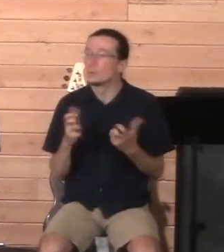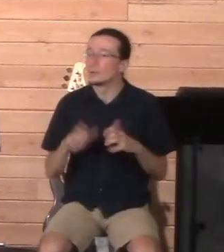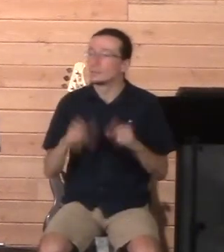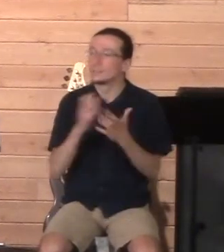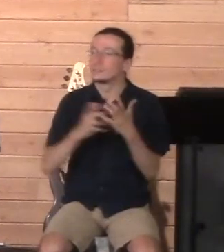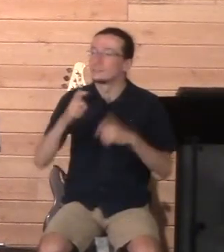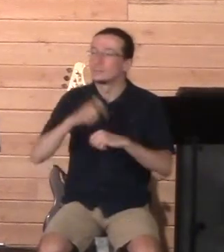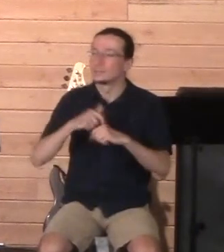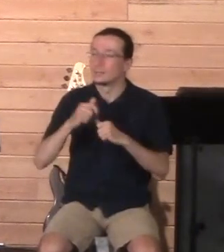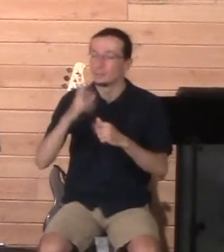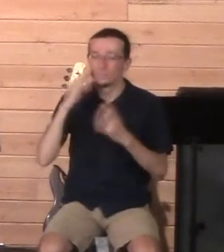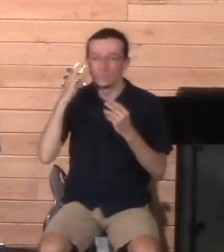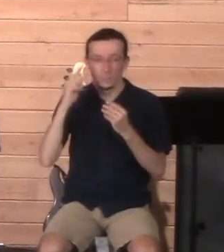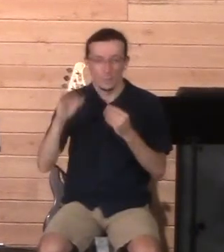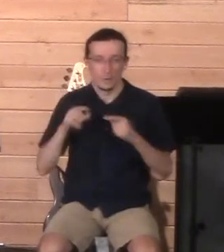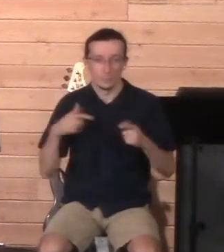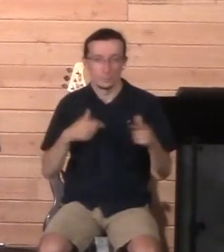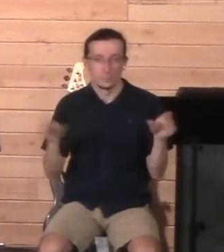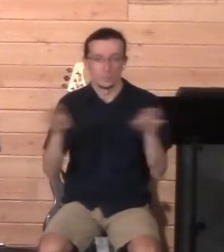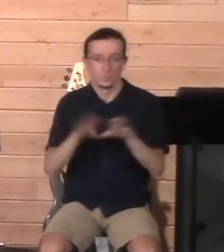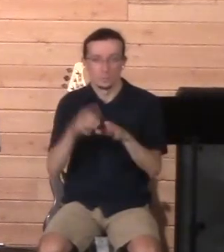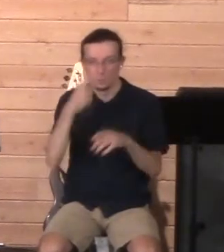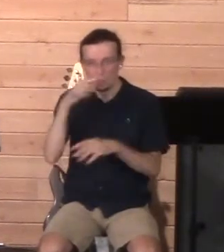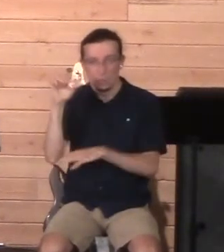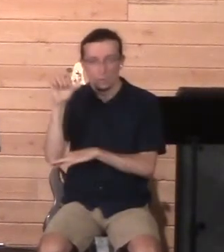Could we bow our heads?